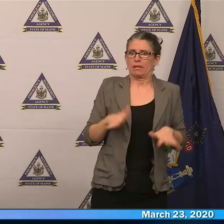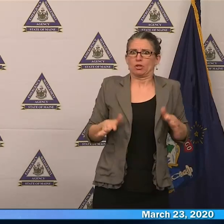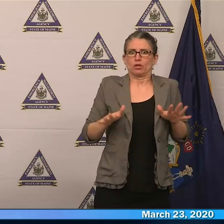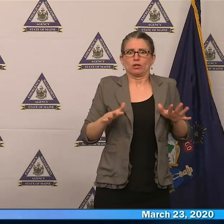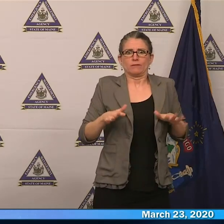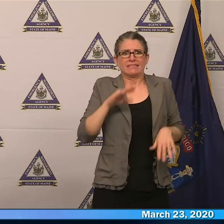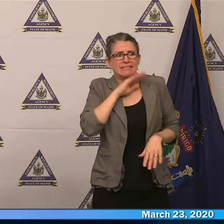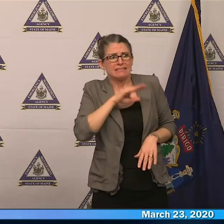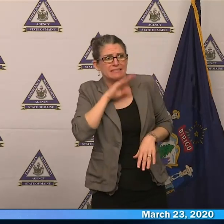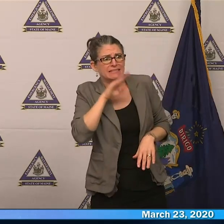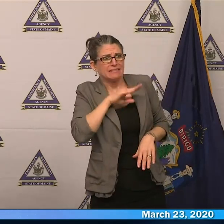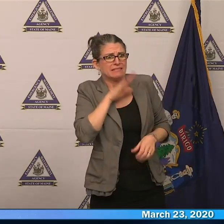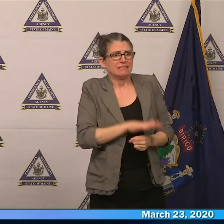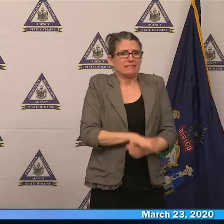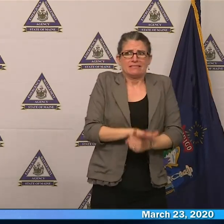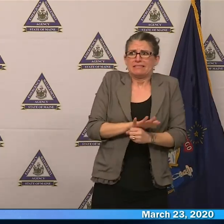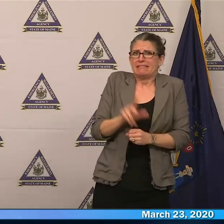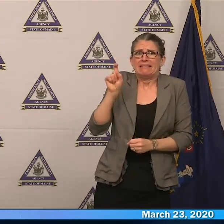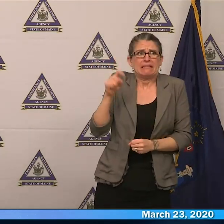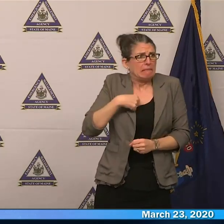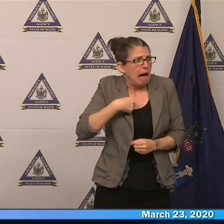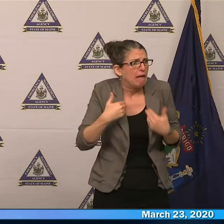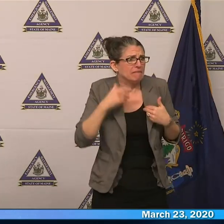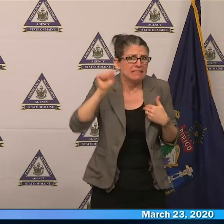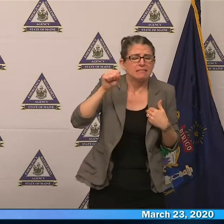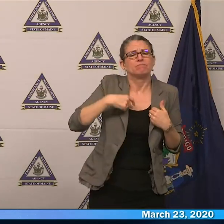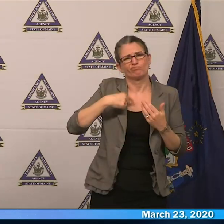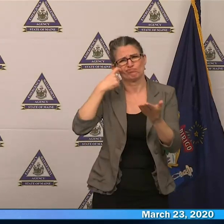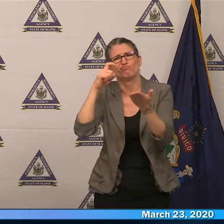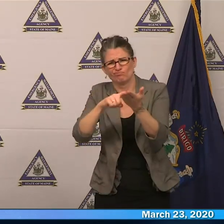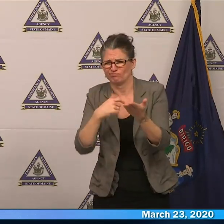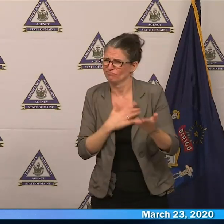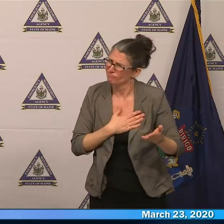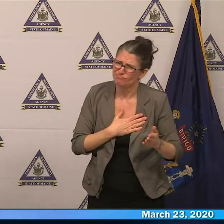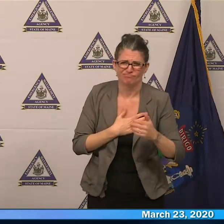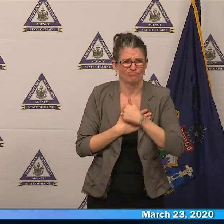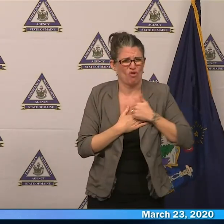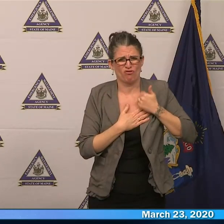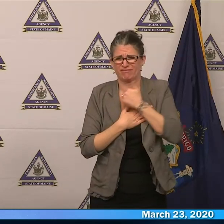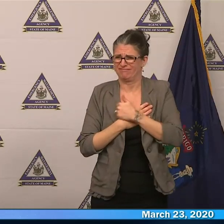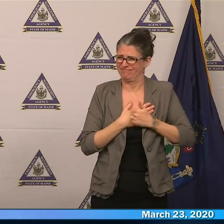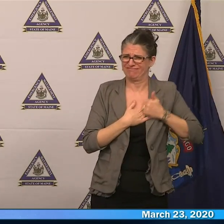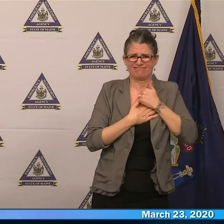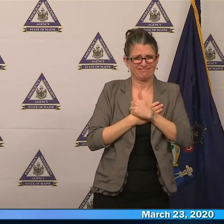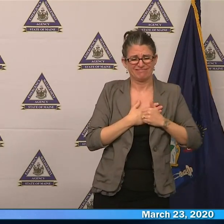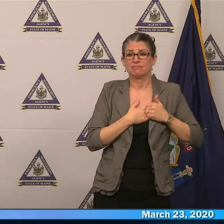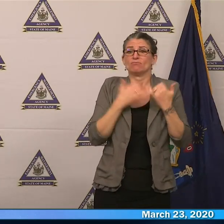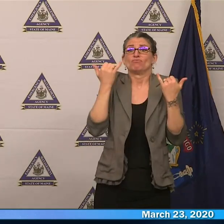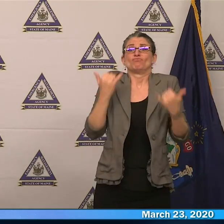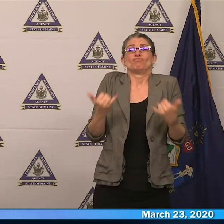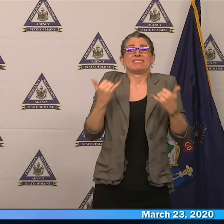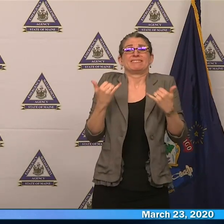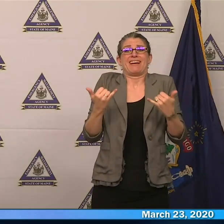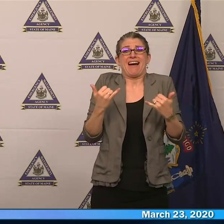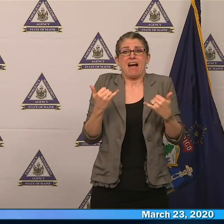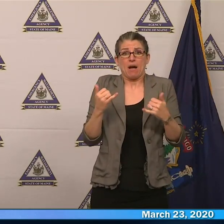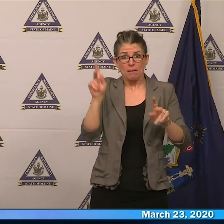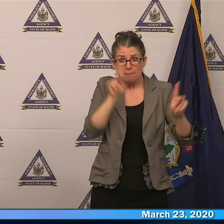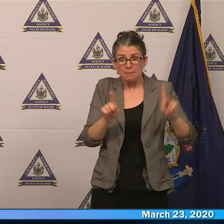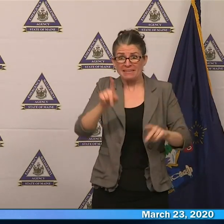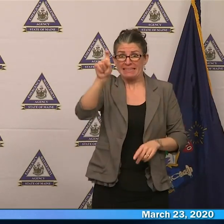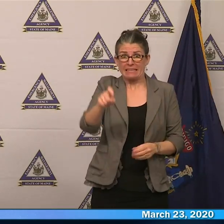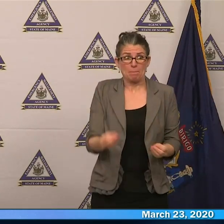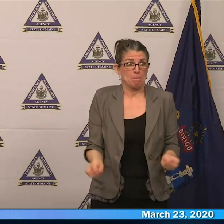frustration, especially at a time right now when no one needs any more anxiety and frustration